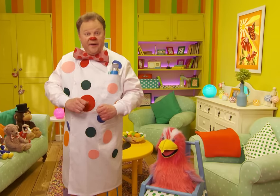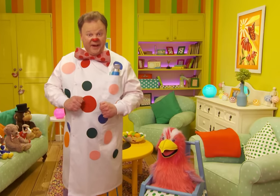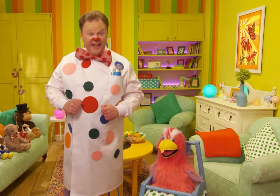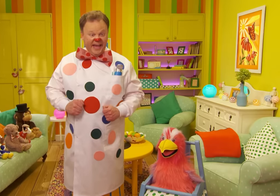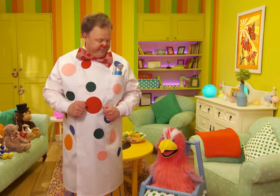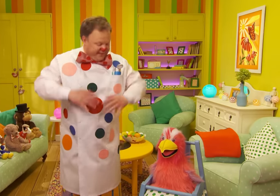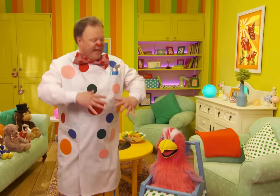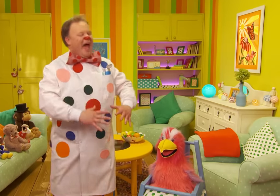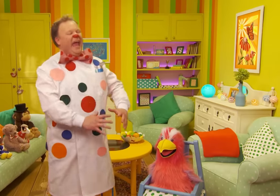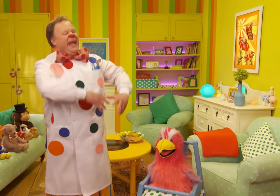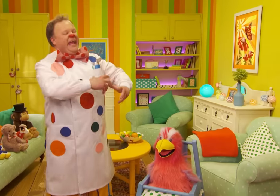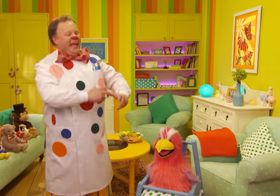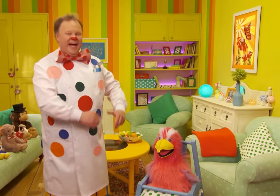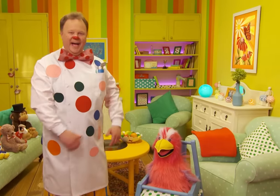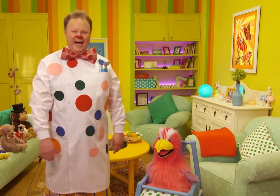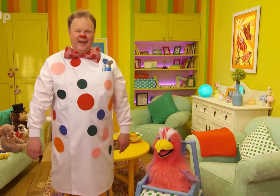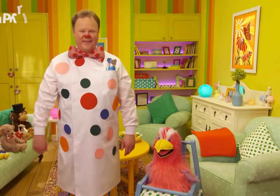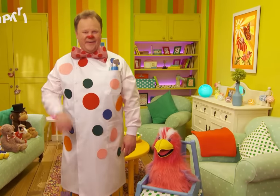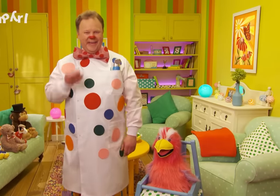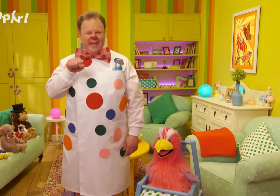already. Hey. Oh,